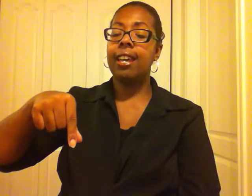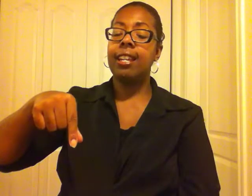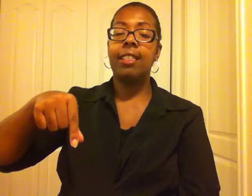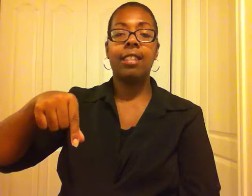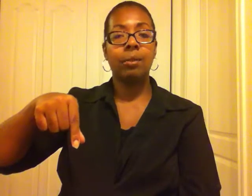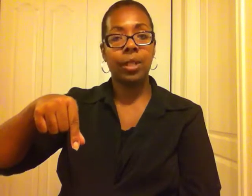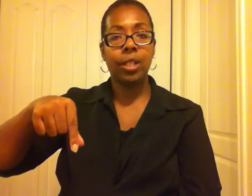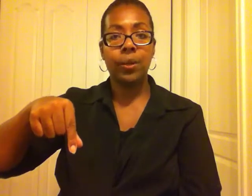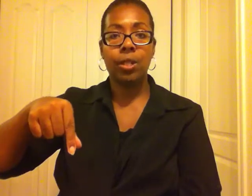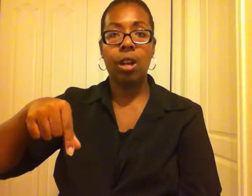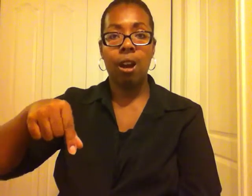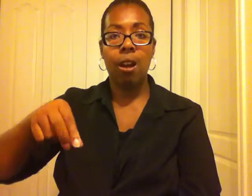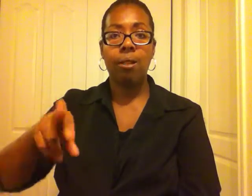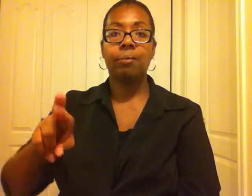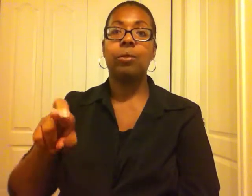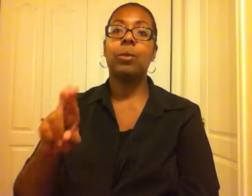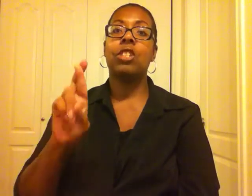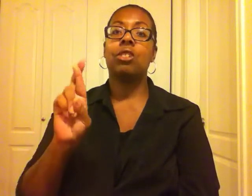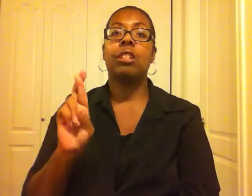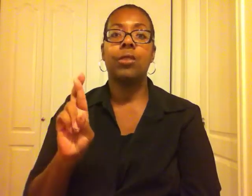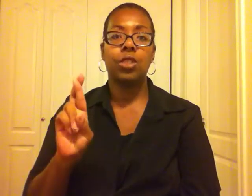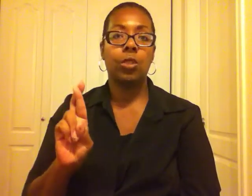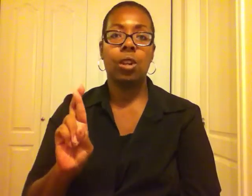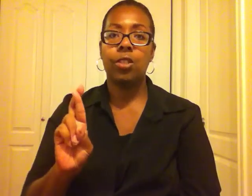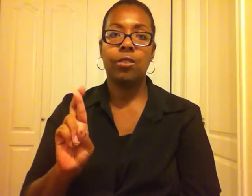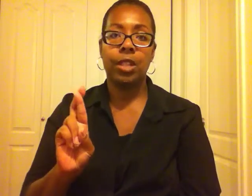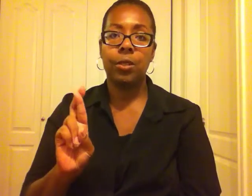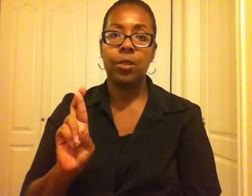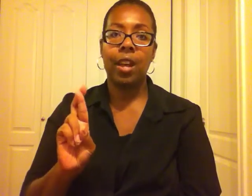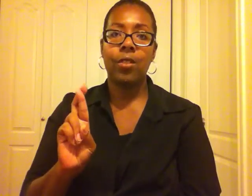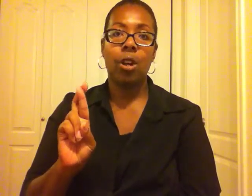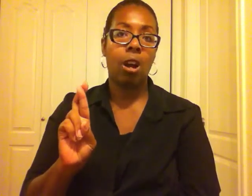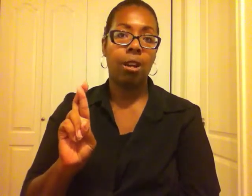And then we're going to go into an R, which if you just cross your fingers, you have your R.